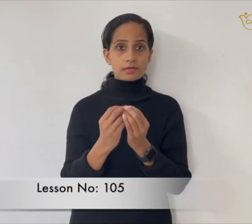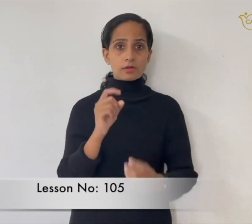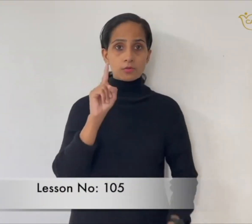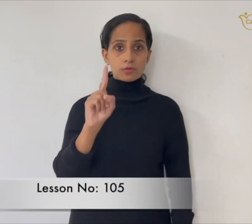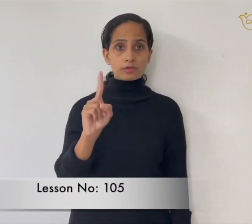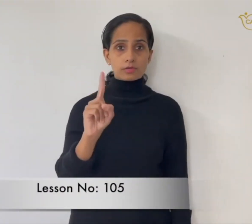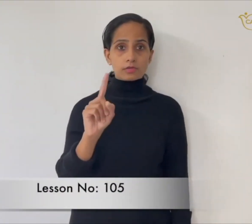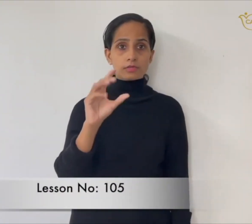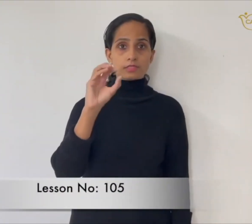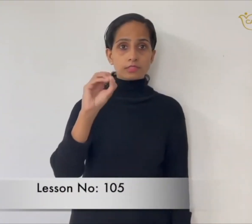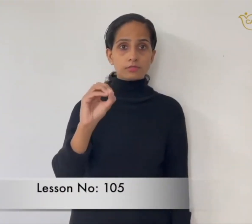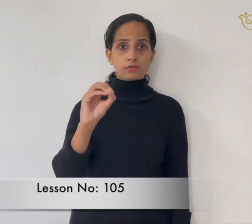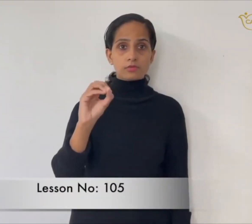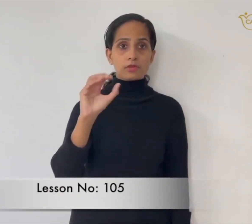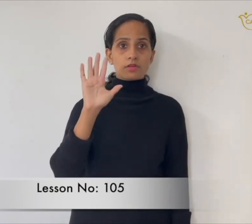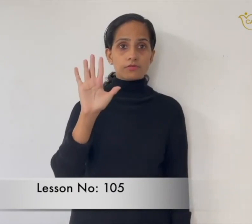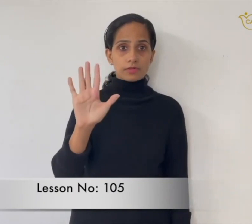Lesson number